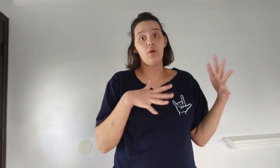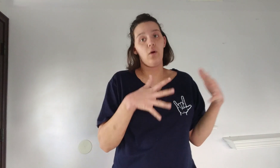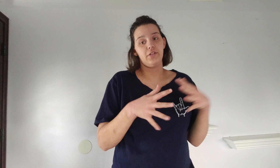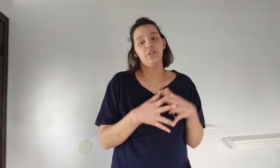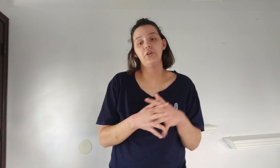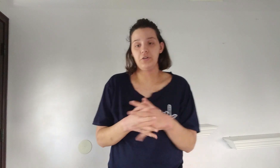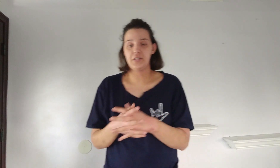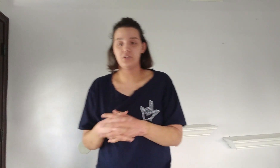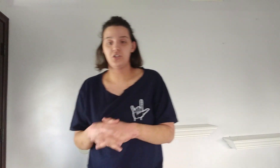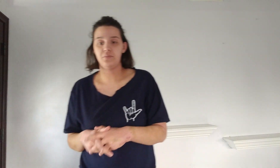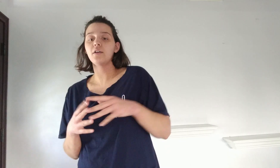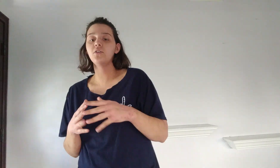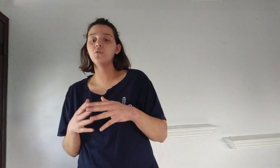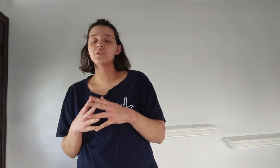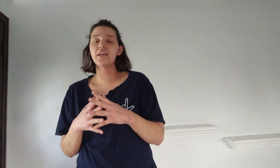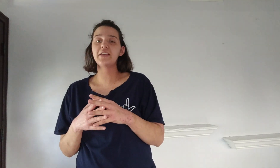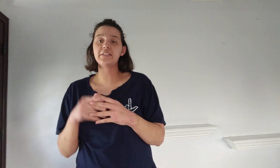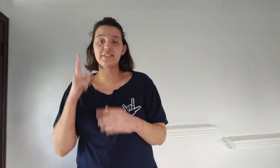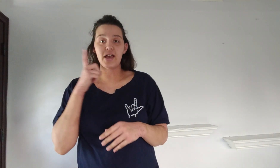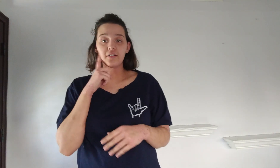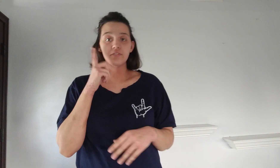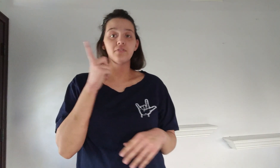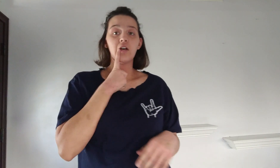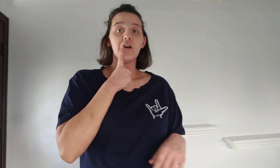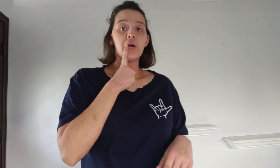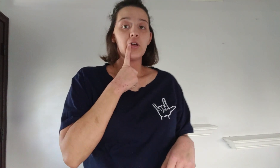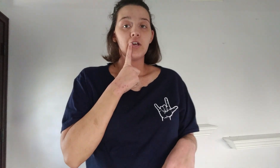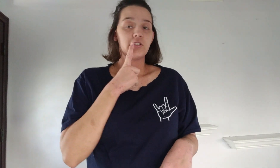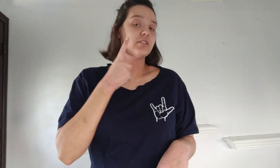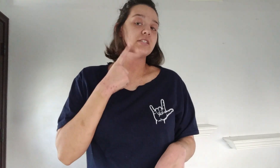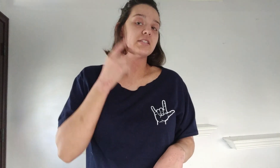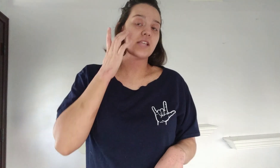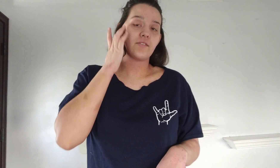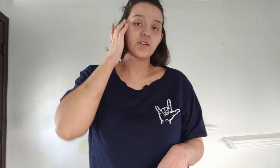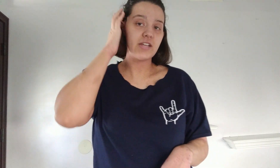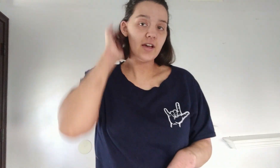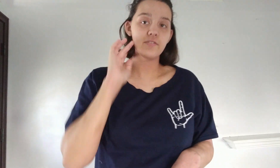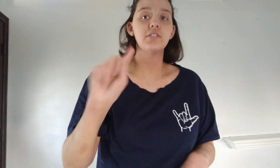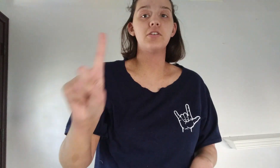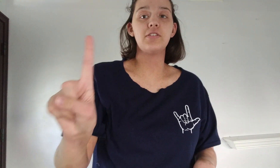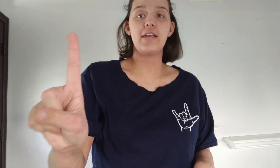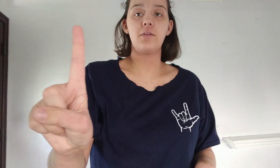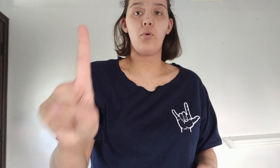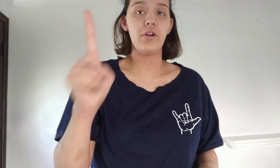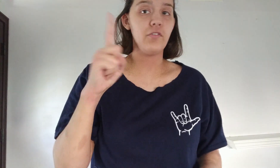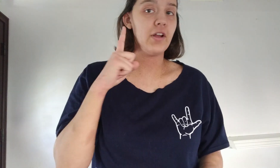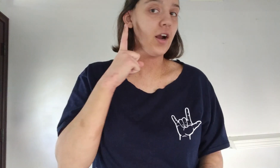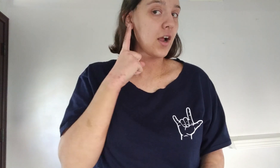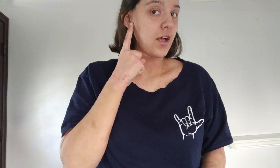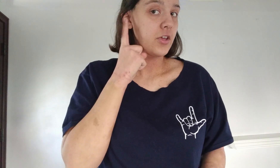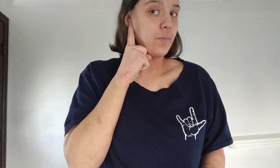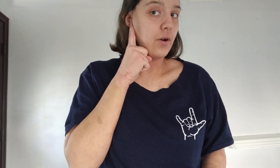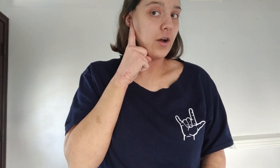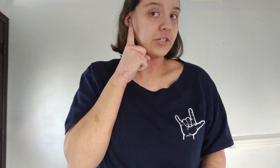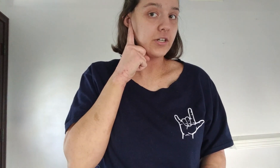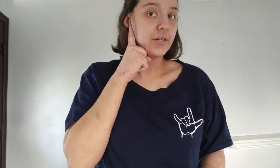want your attention. You say deaf, so this is the sign for deaf. So you take your pointer finger, you put it on your